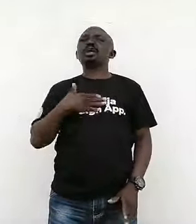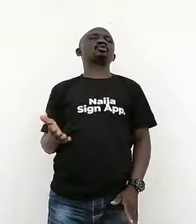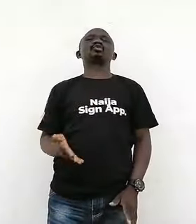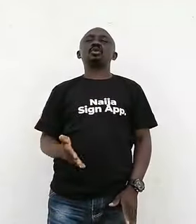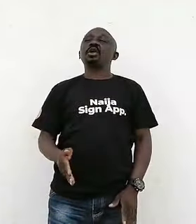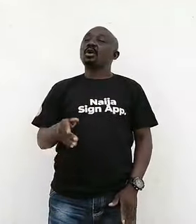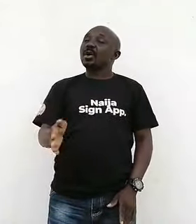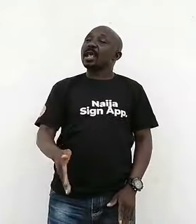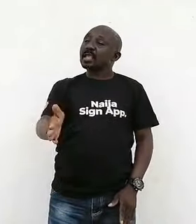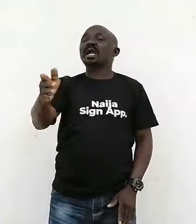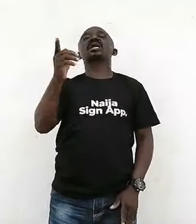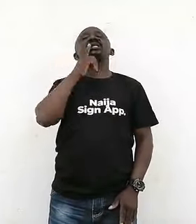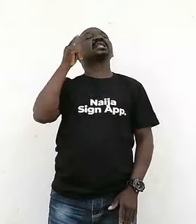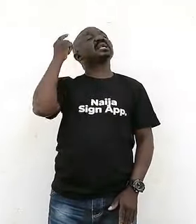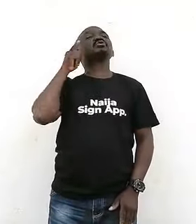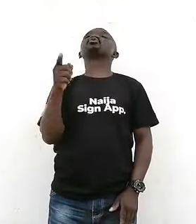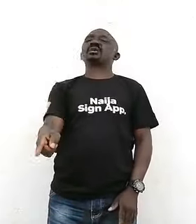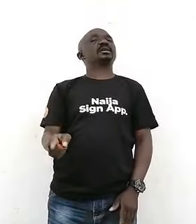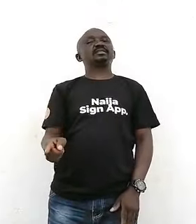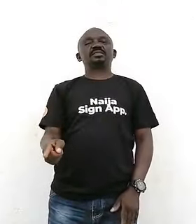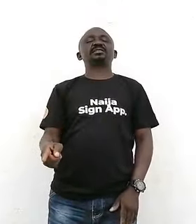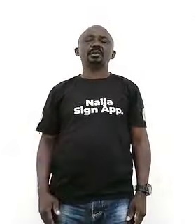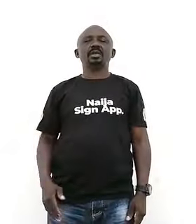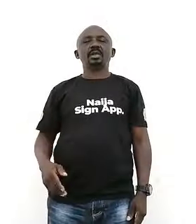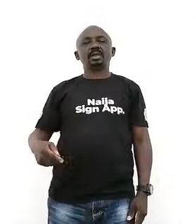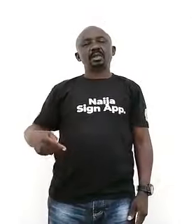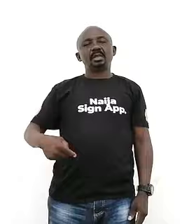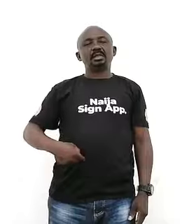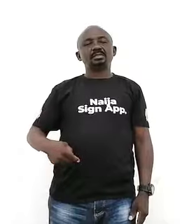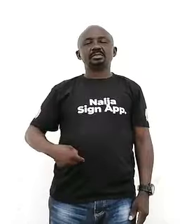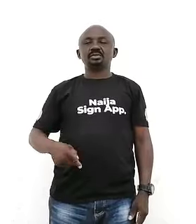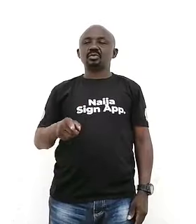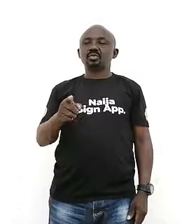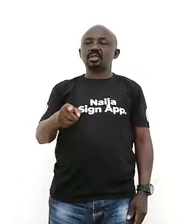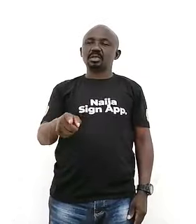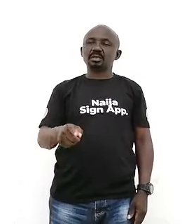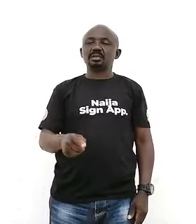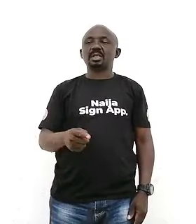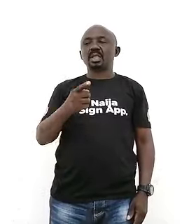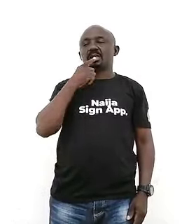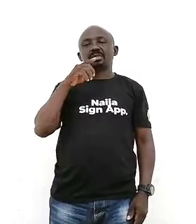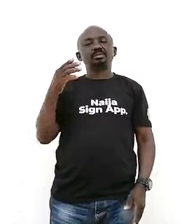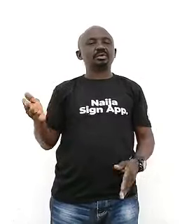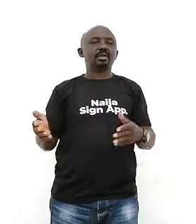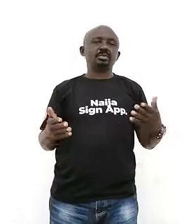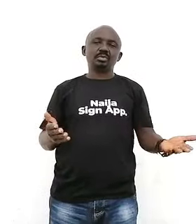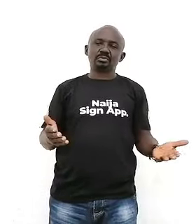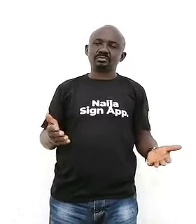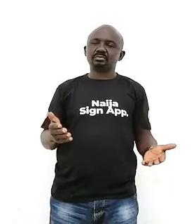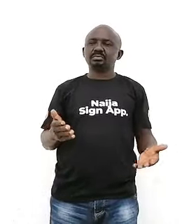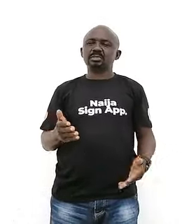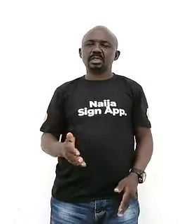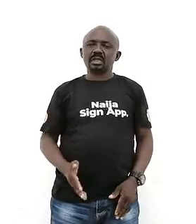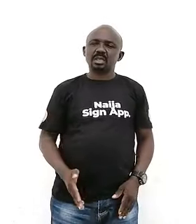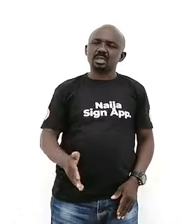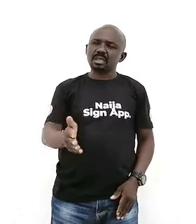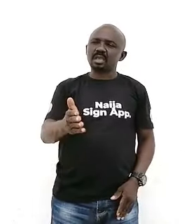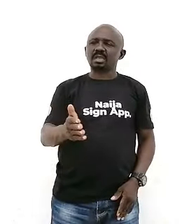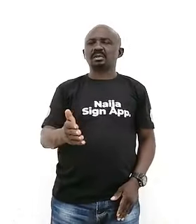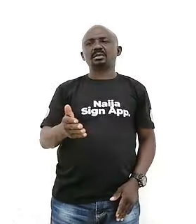from these tribes, from these linguistic affiliations, came to speak, recognizing who they are, were being allowed to express in their tongues. And